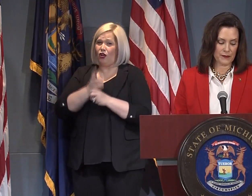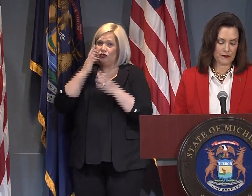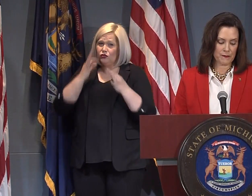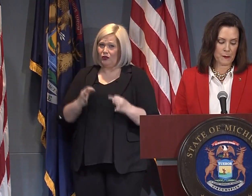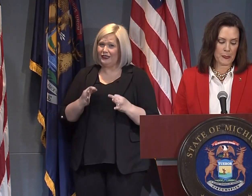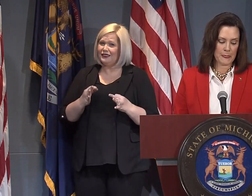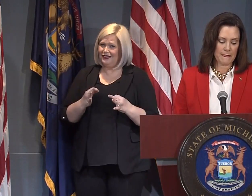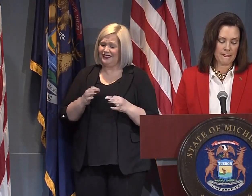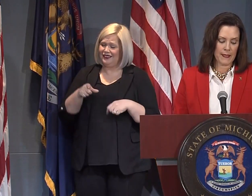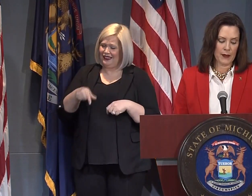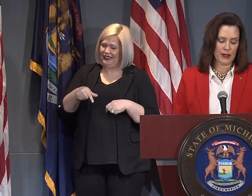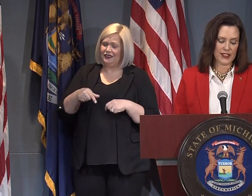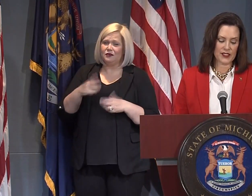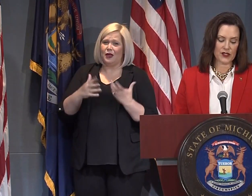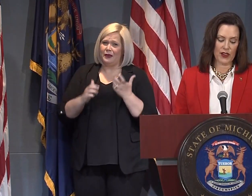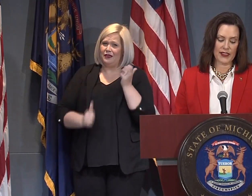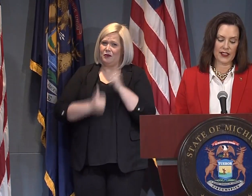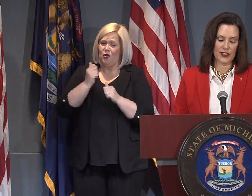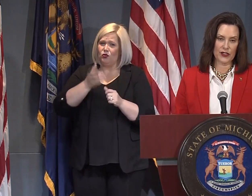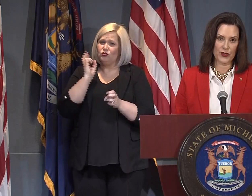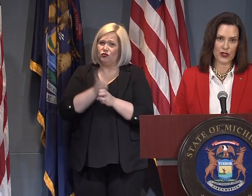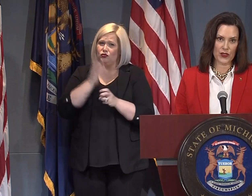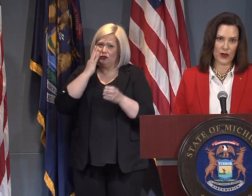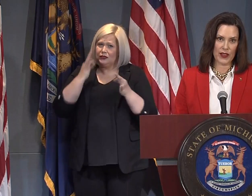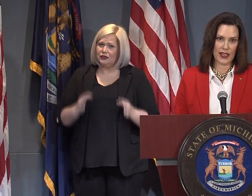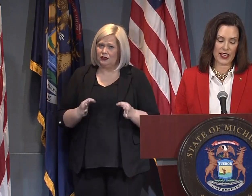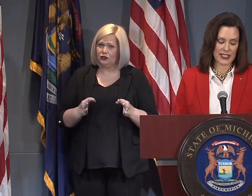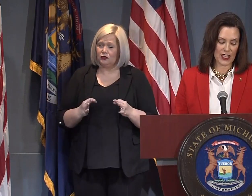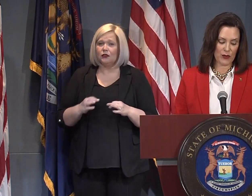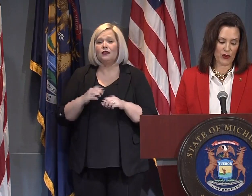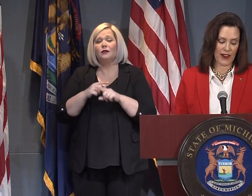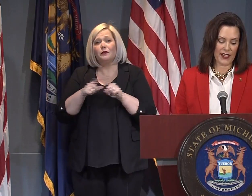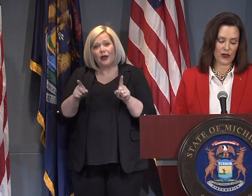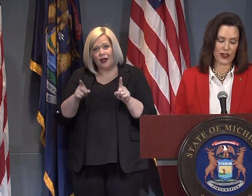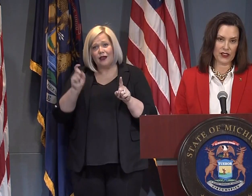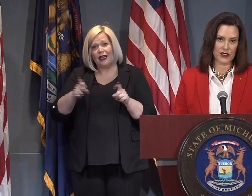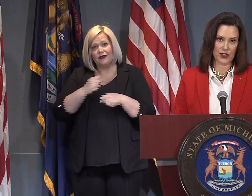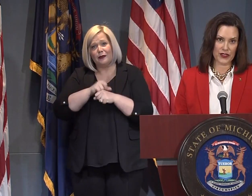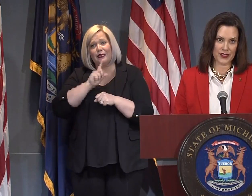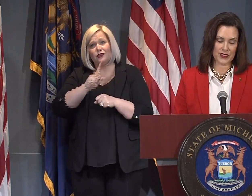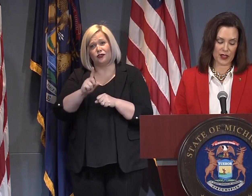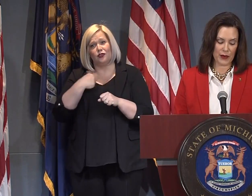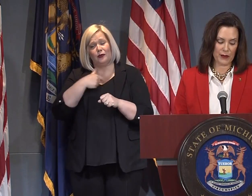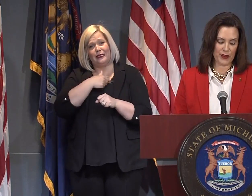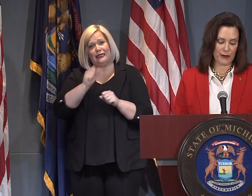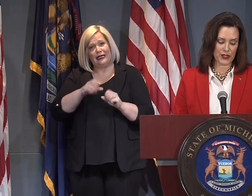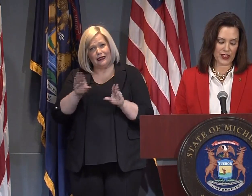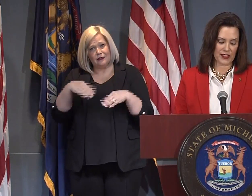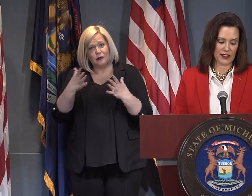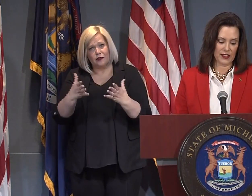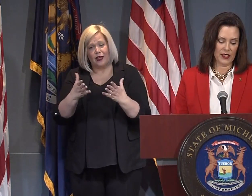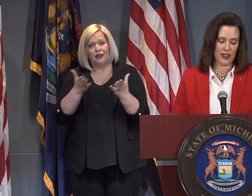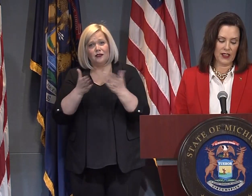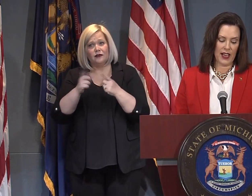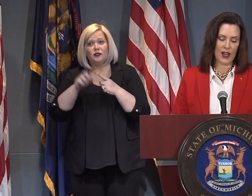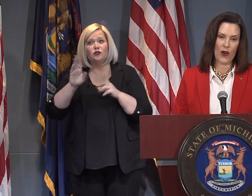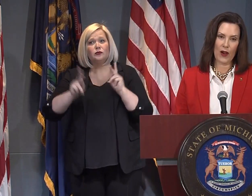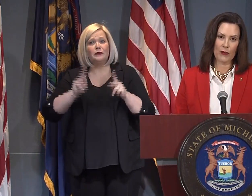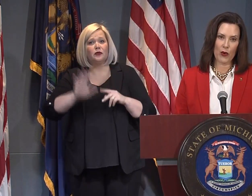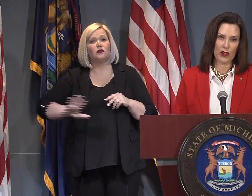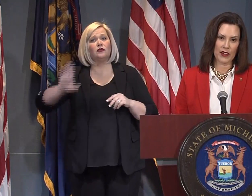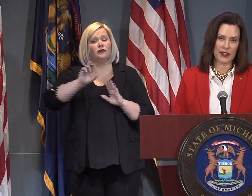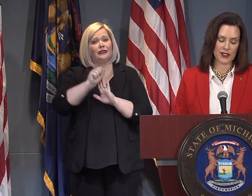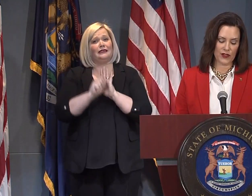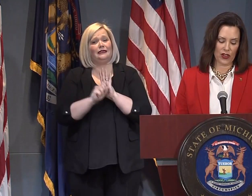hardest. But this is the right thing to do to ensure that we can continue providing critical services to the people of Michigan. I know